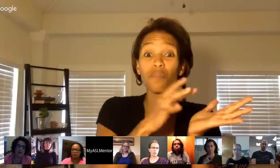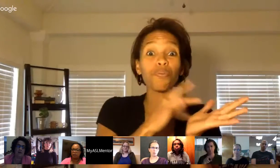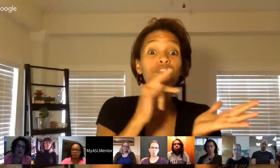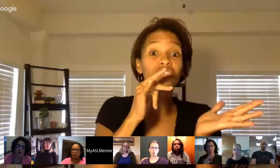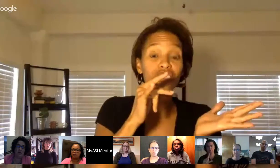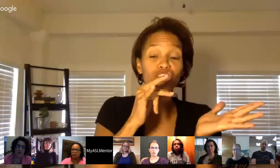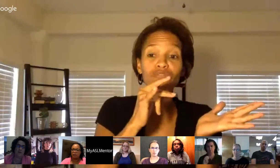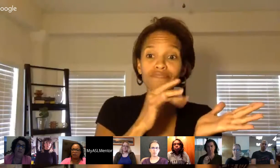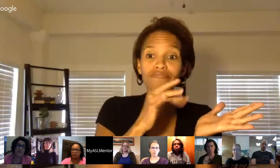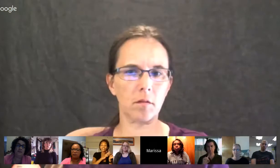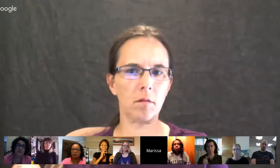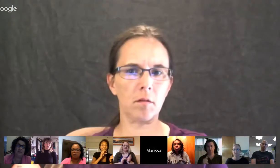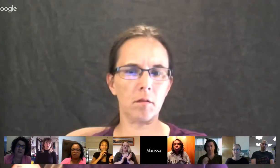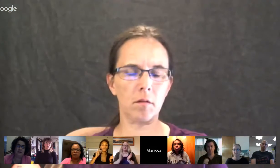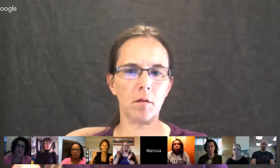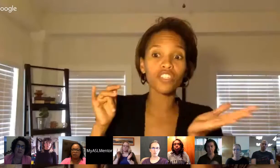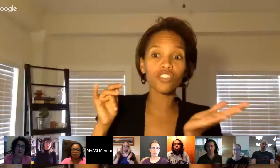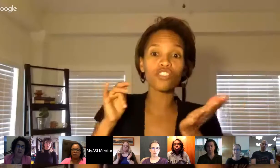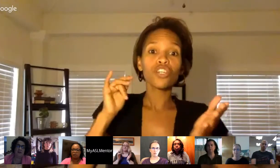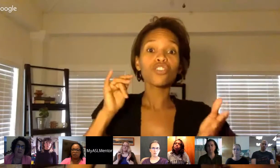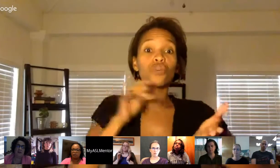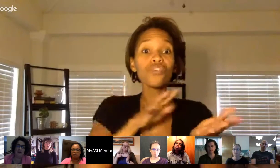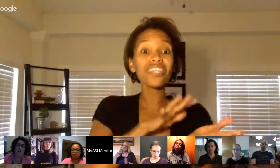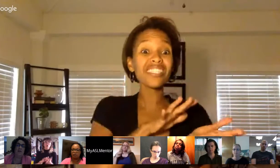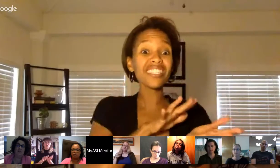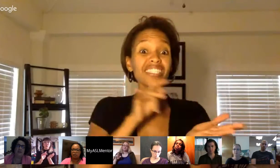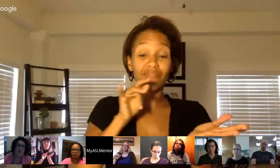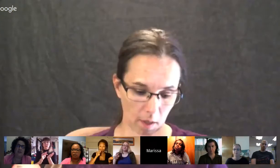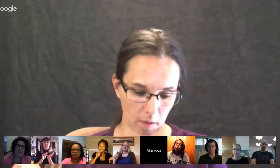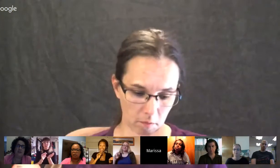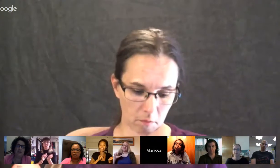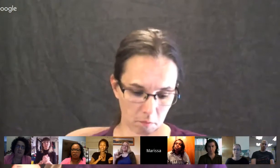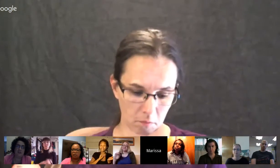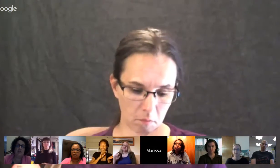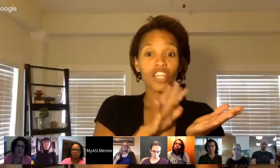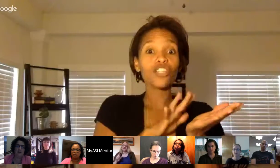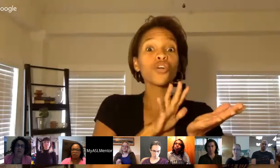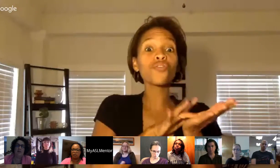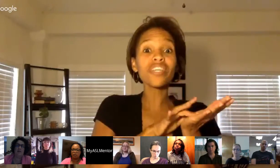She's saying like she's saying privilege. So this. Oh.